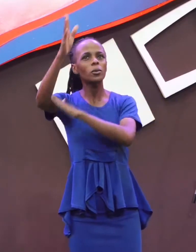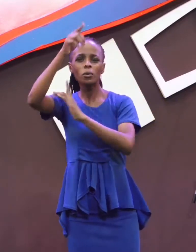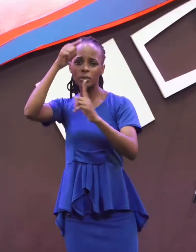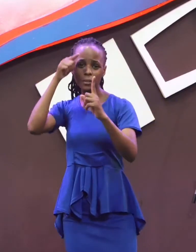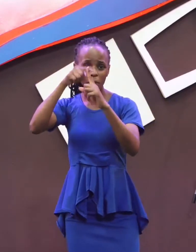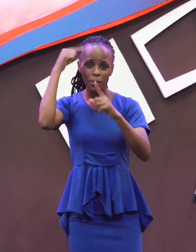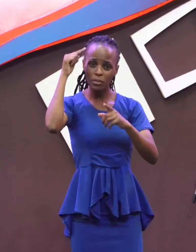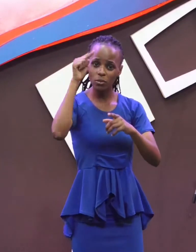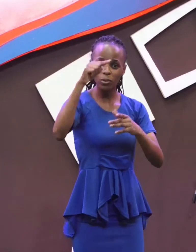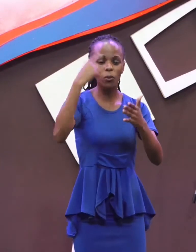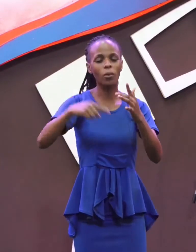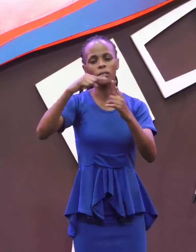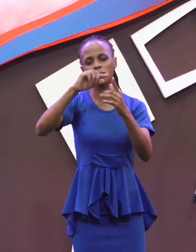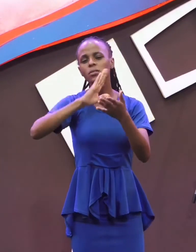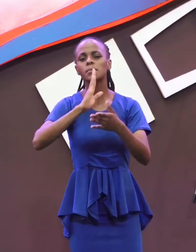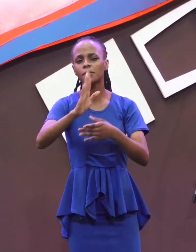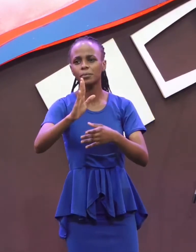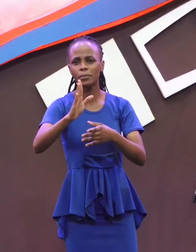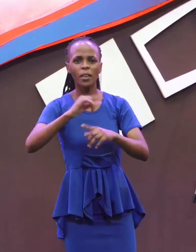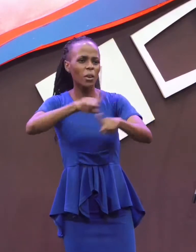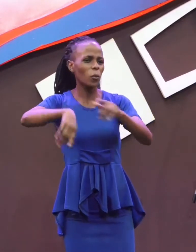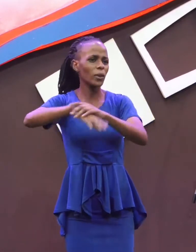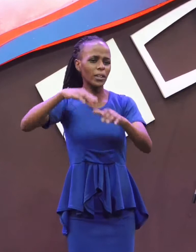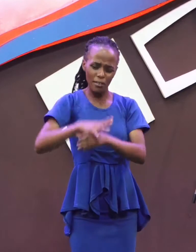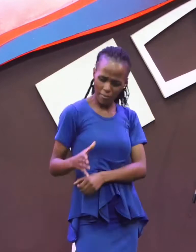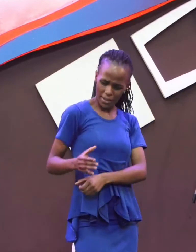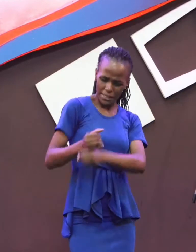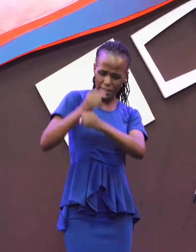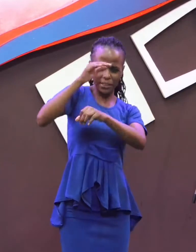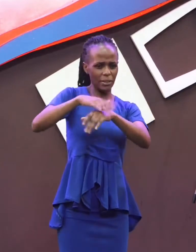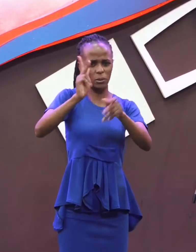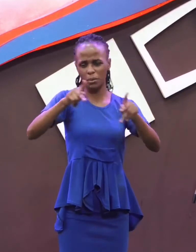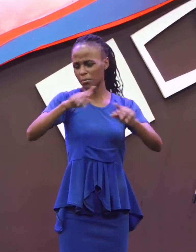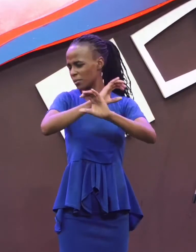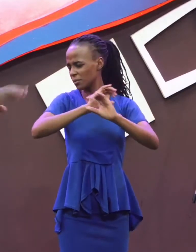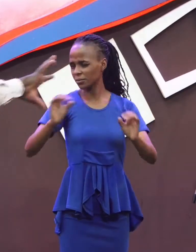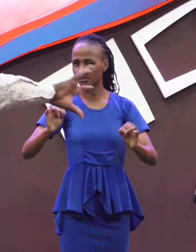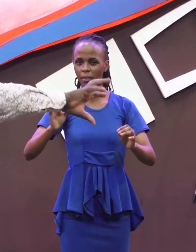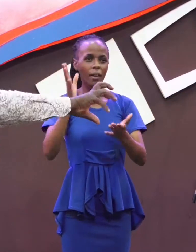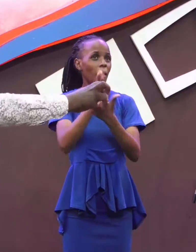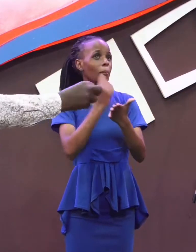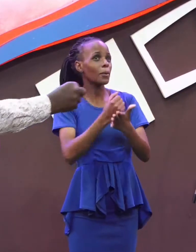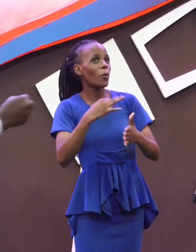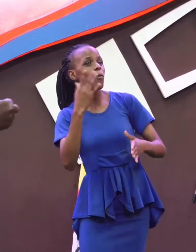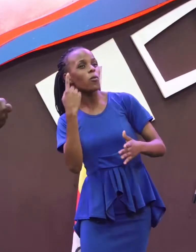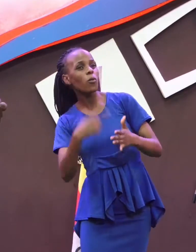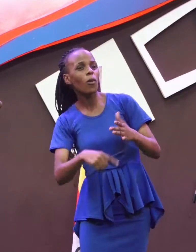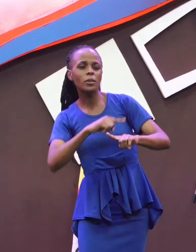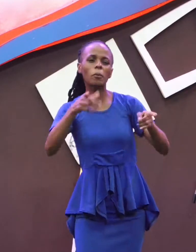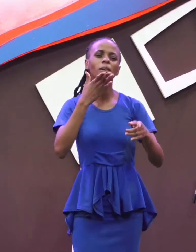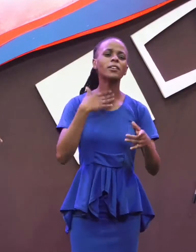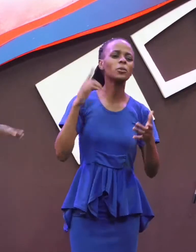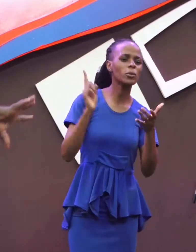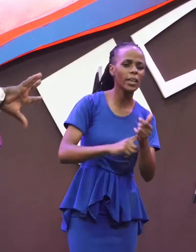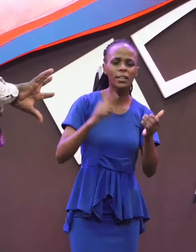yourself. And you learn what the Lord has called you to be. We don't cling on people because of what you